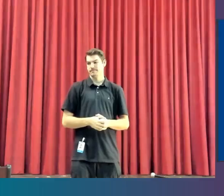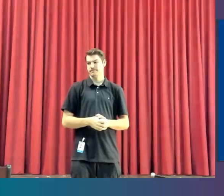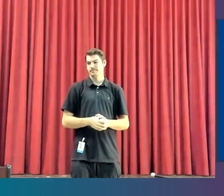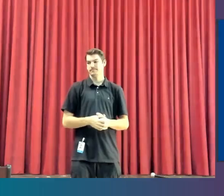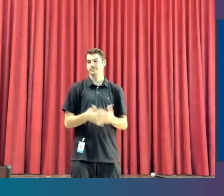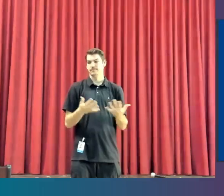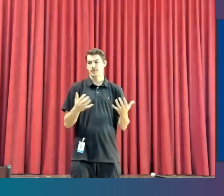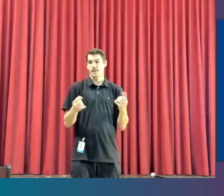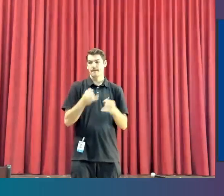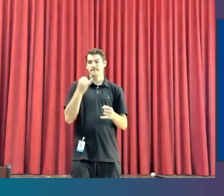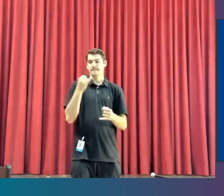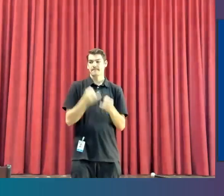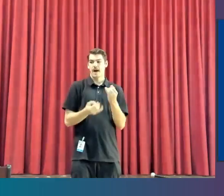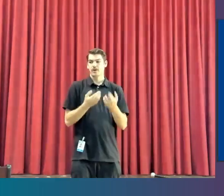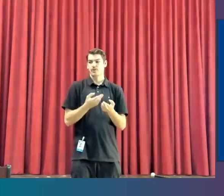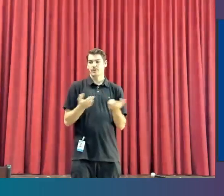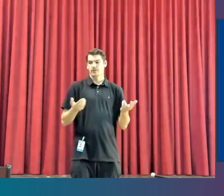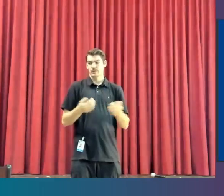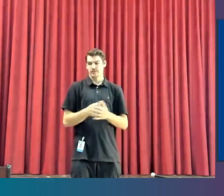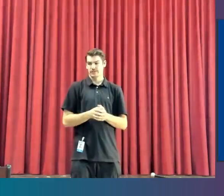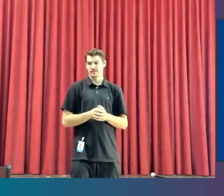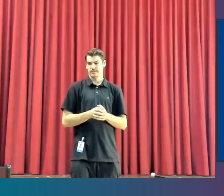So some final resources.